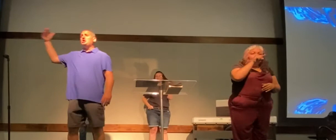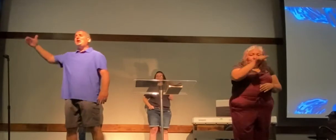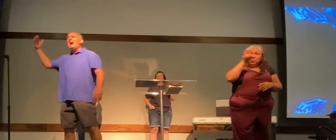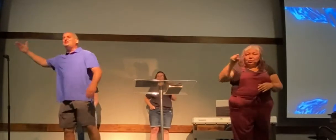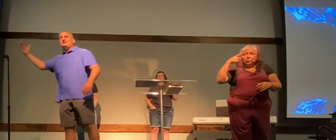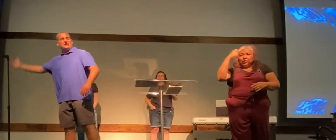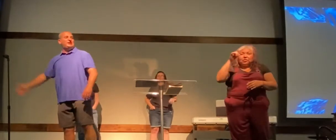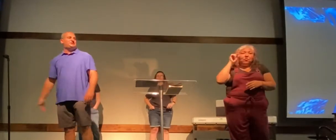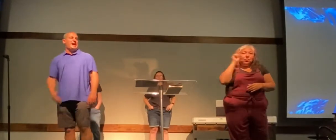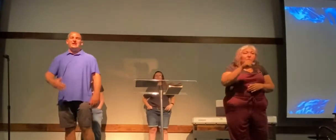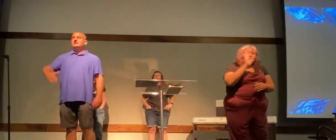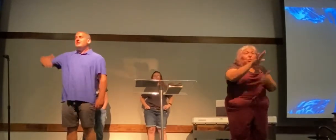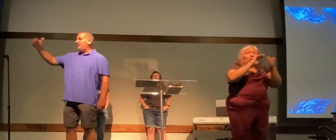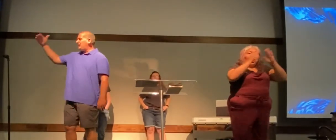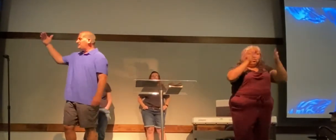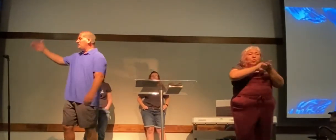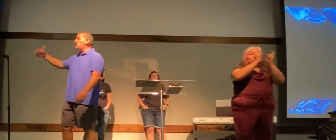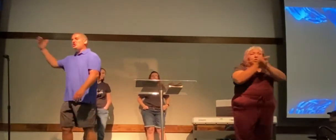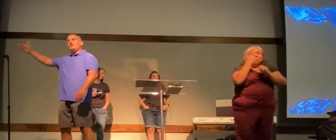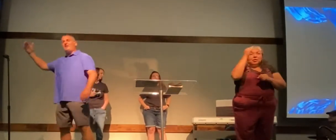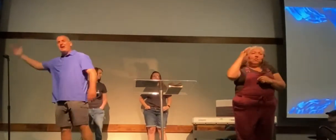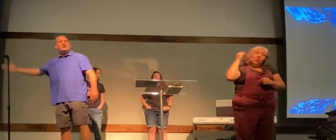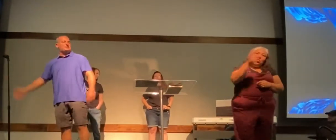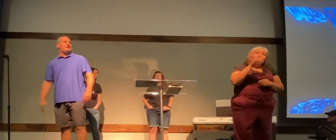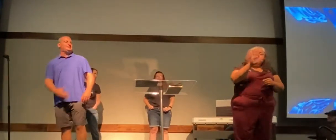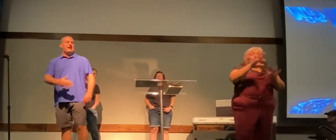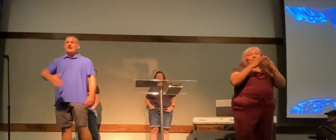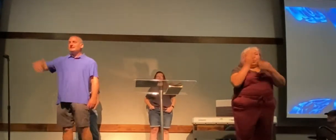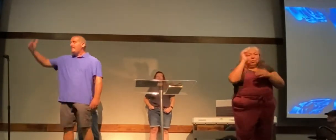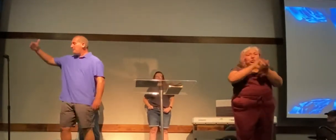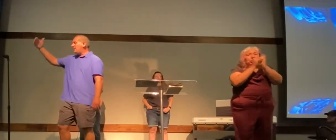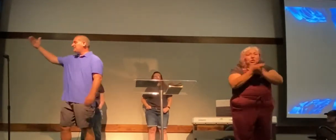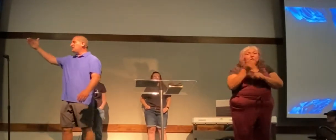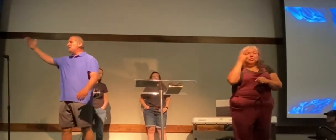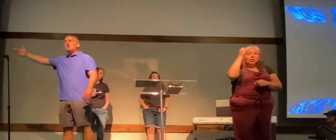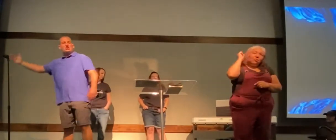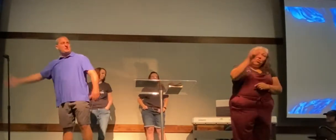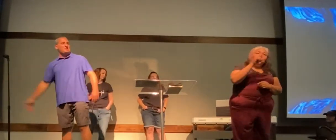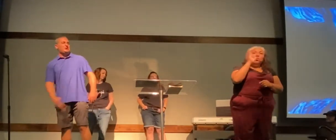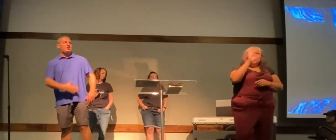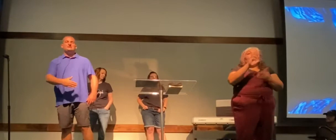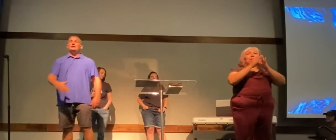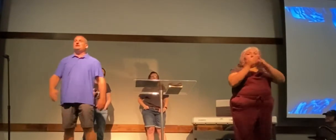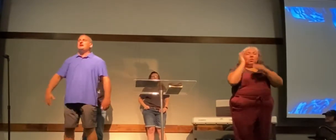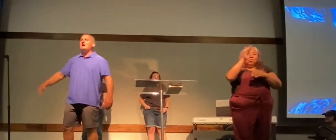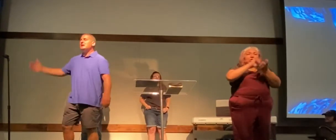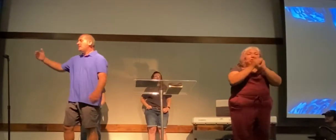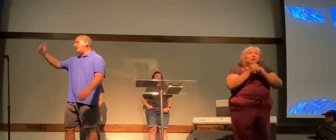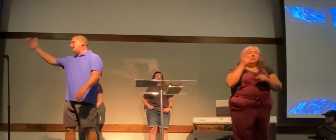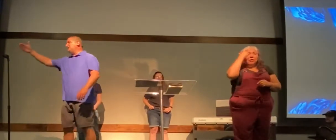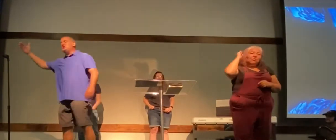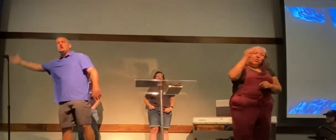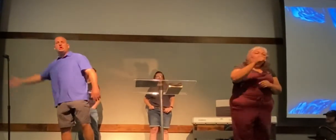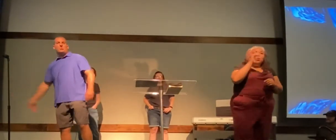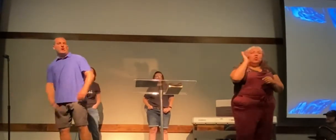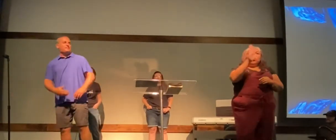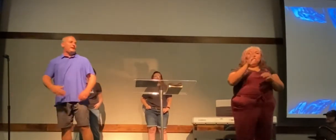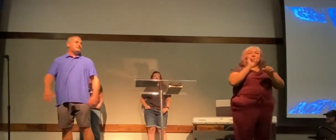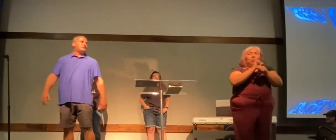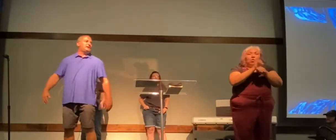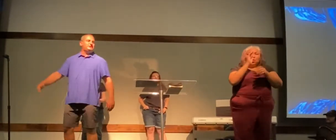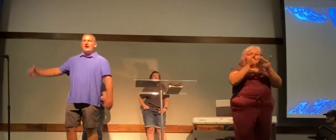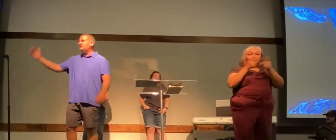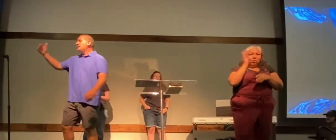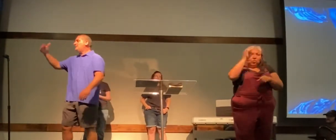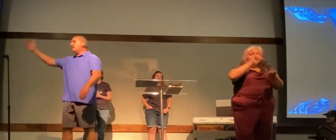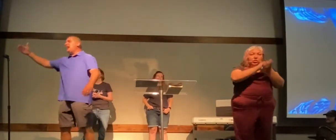of you, your house is going to change. Because of you, your family's going to change. Because of you, your community's going to change. Because of you, your workplace